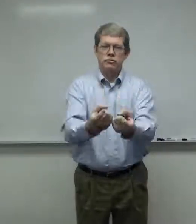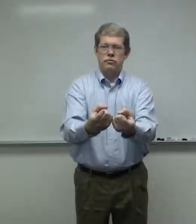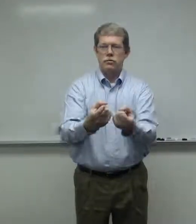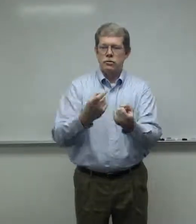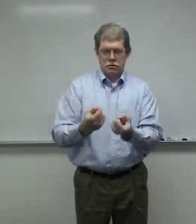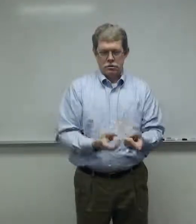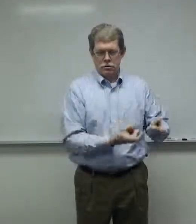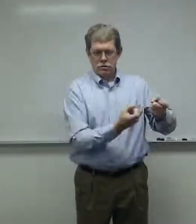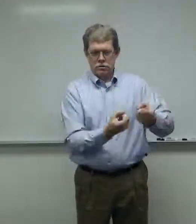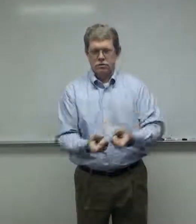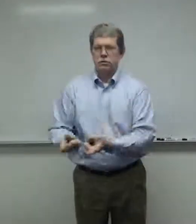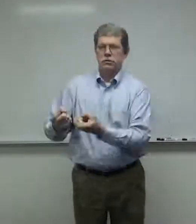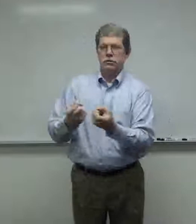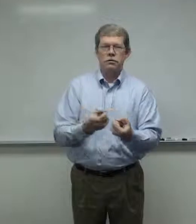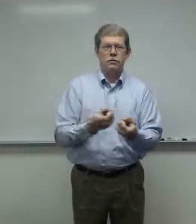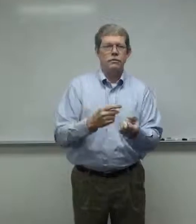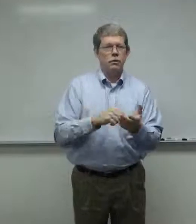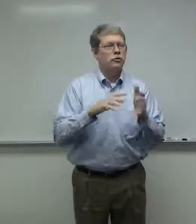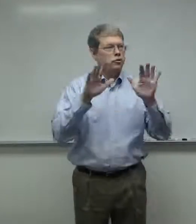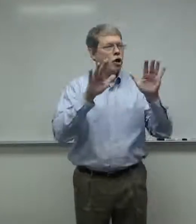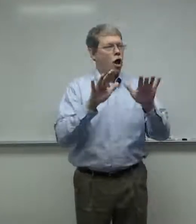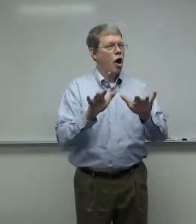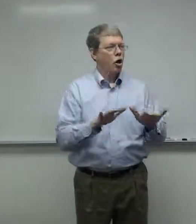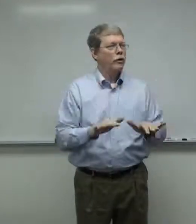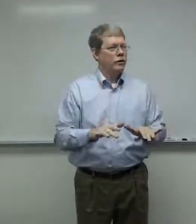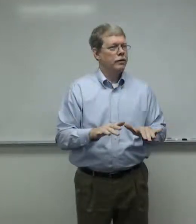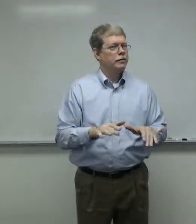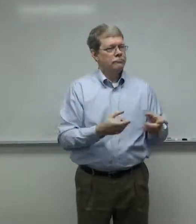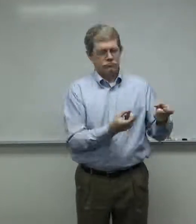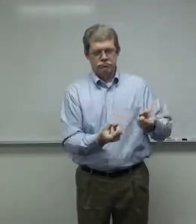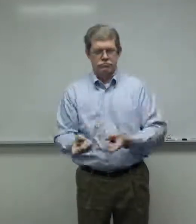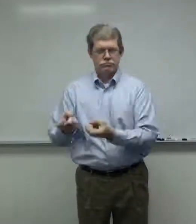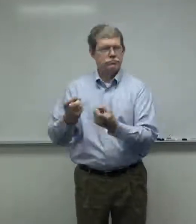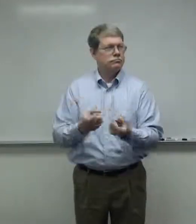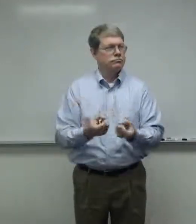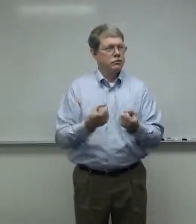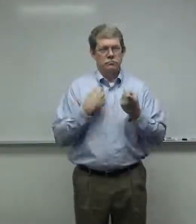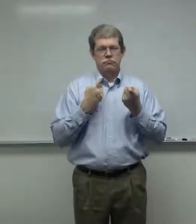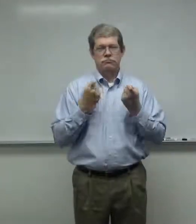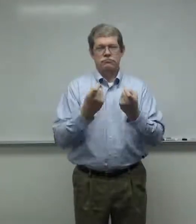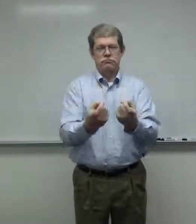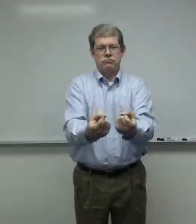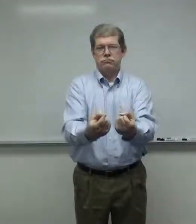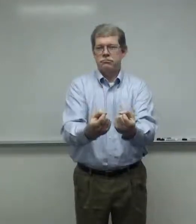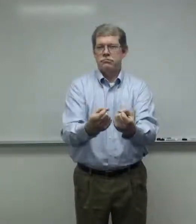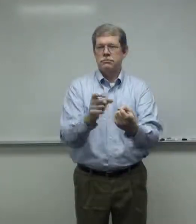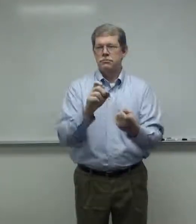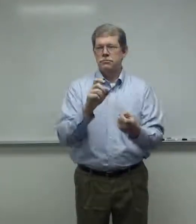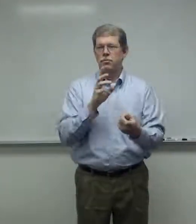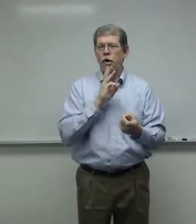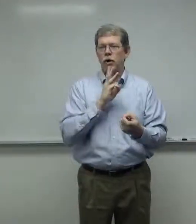skiing, but this is more snow skiing. You're going to go side to side, that's more snow skiing. Straight